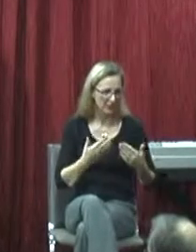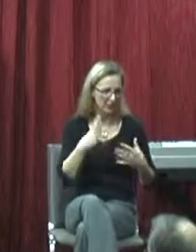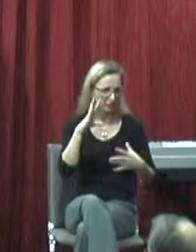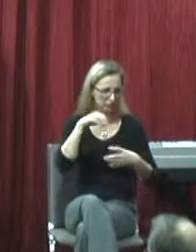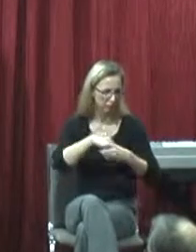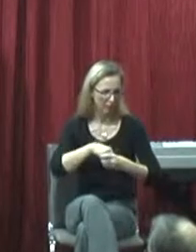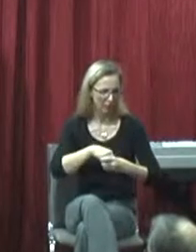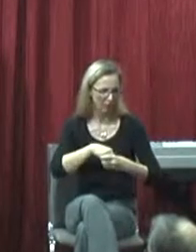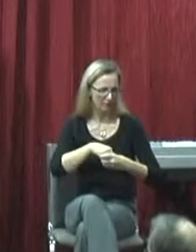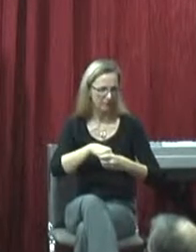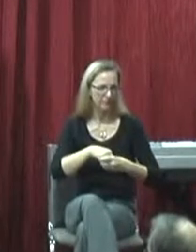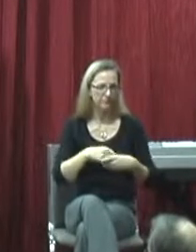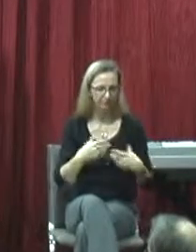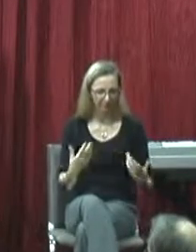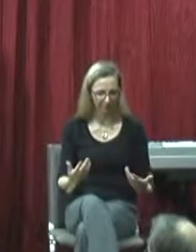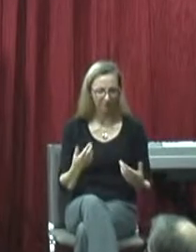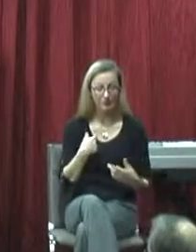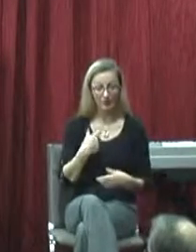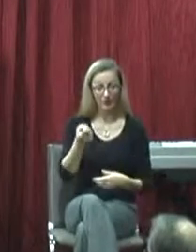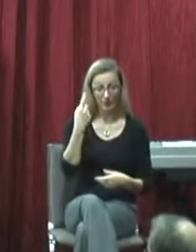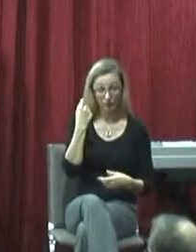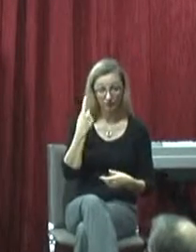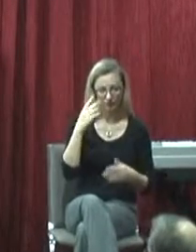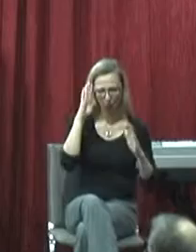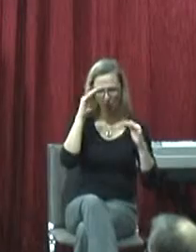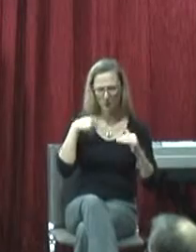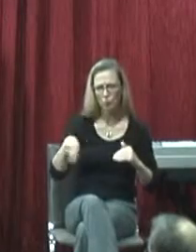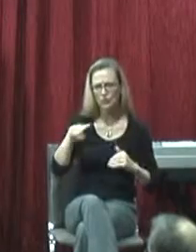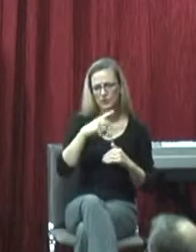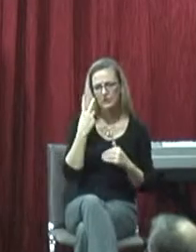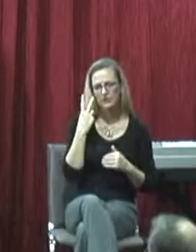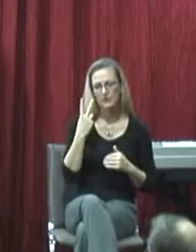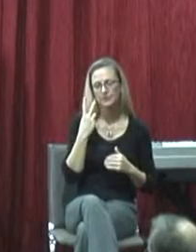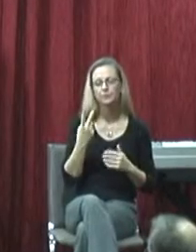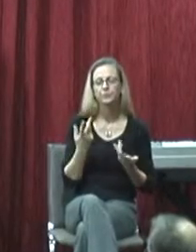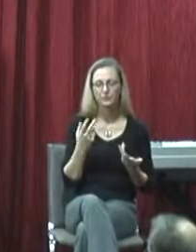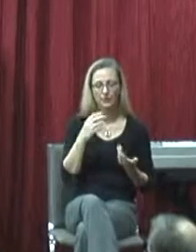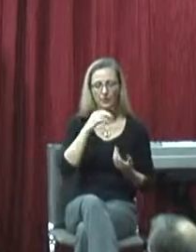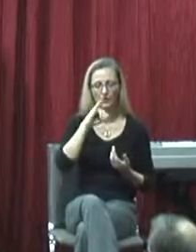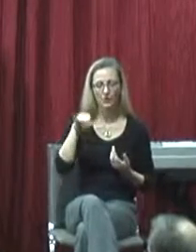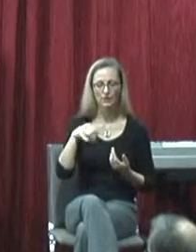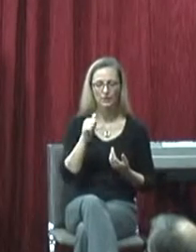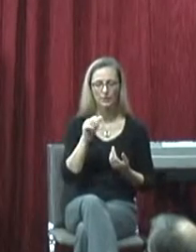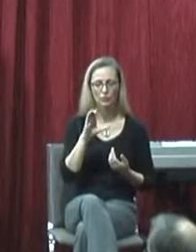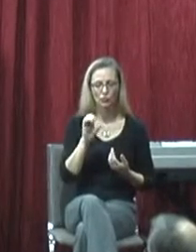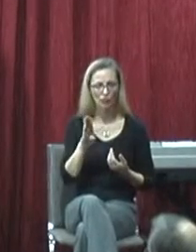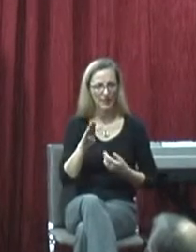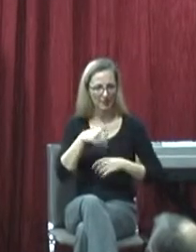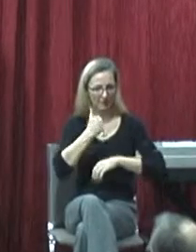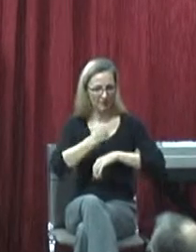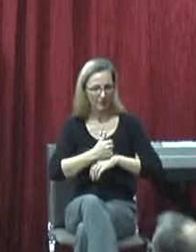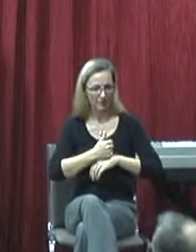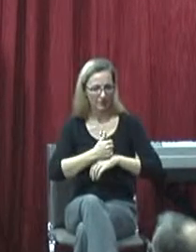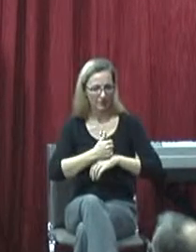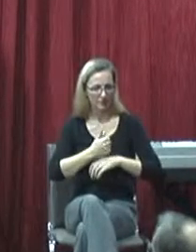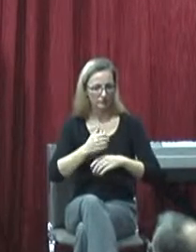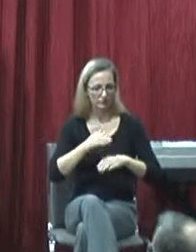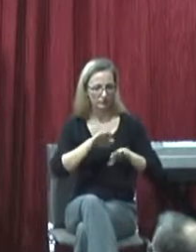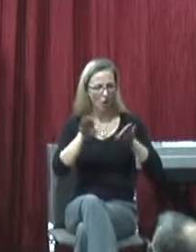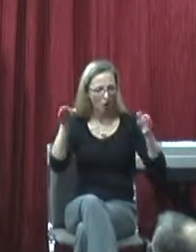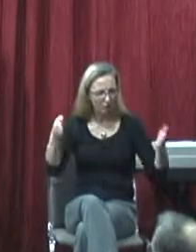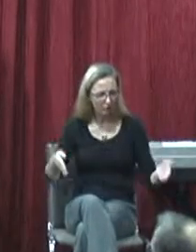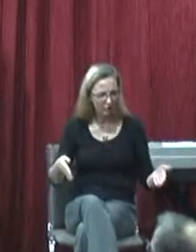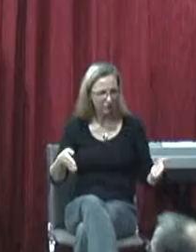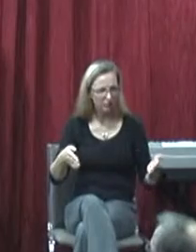it. So I understand this, and I hope you can see this too, that Jacob set up this altar at this place, a Shechem,